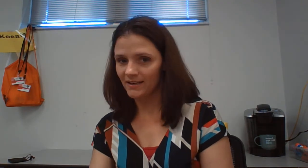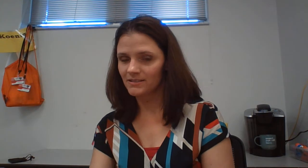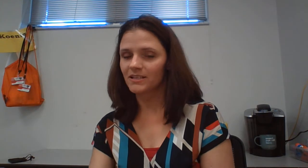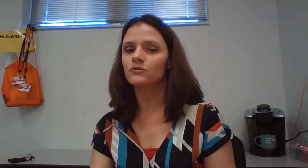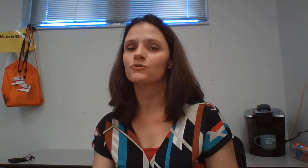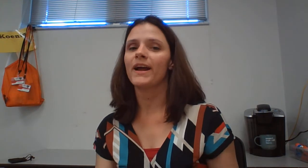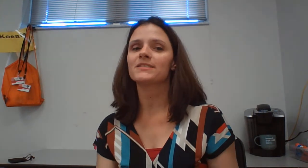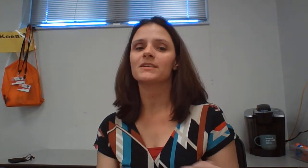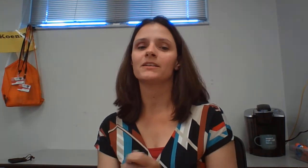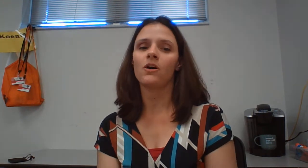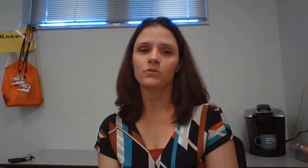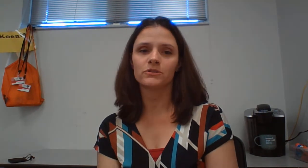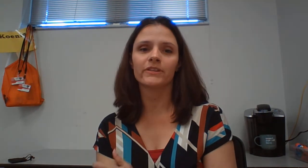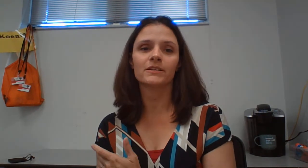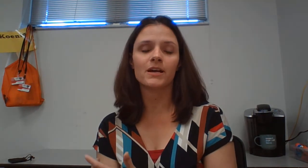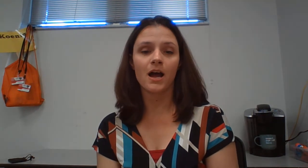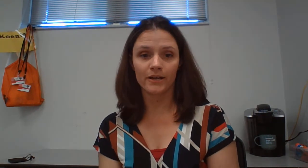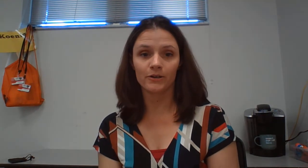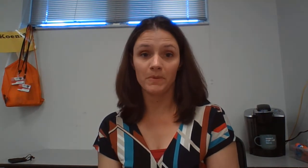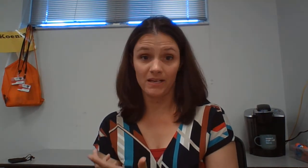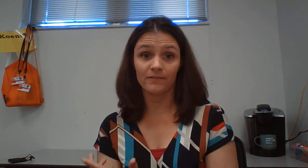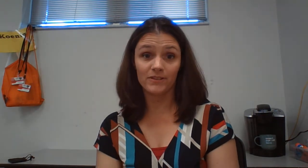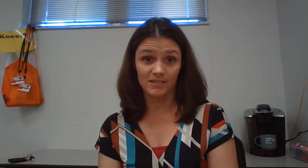can drastically alter the entire meaning of the sign.